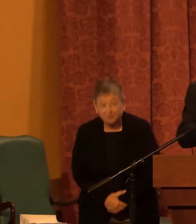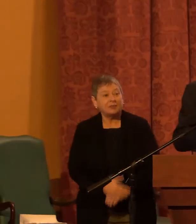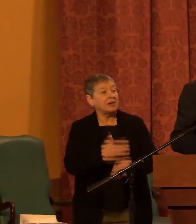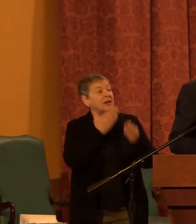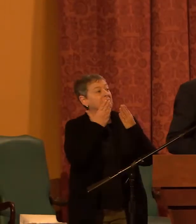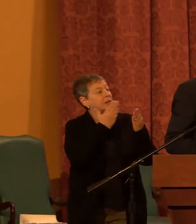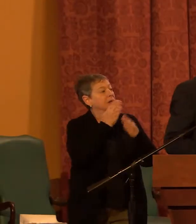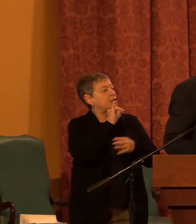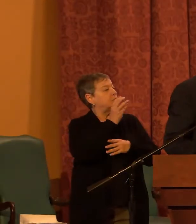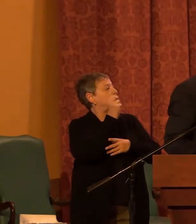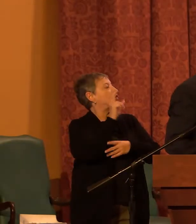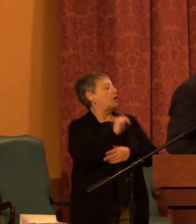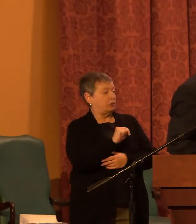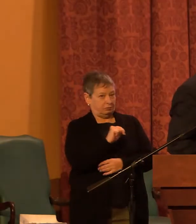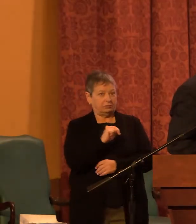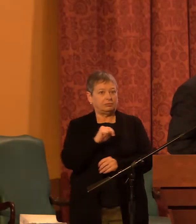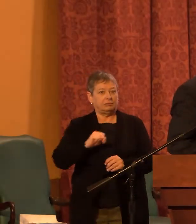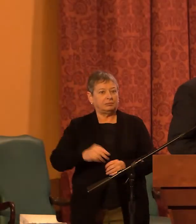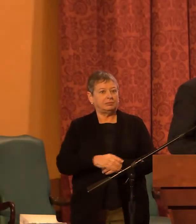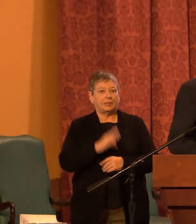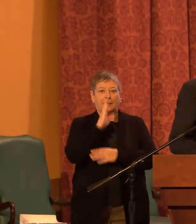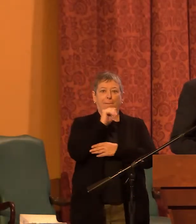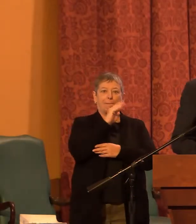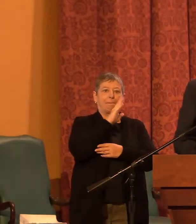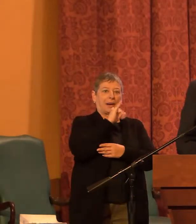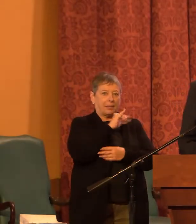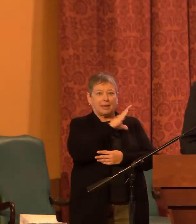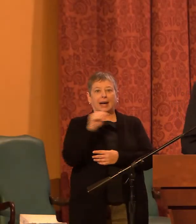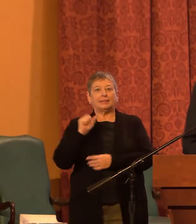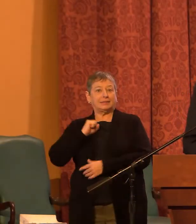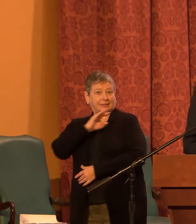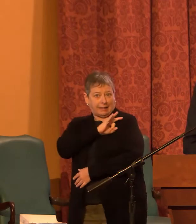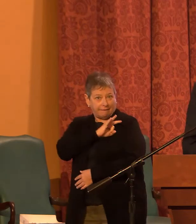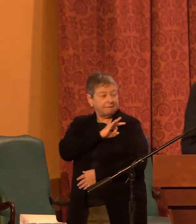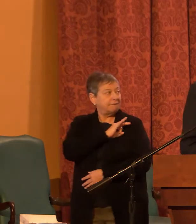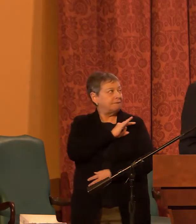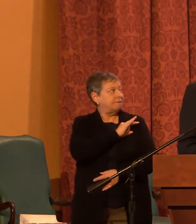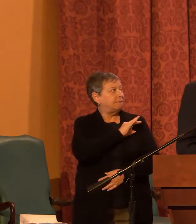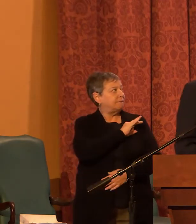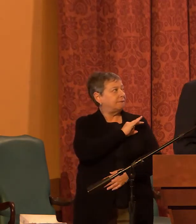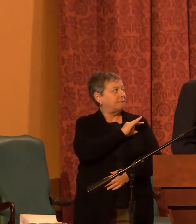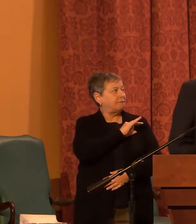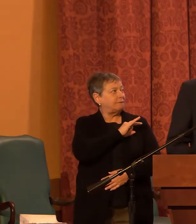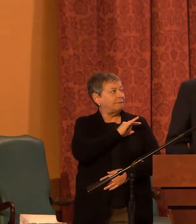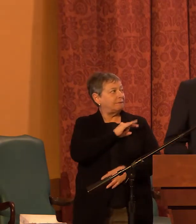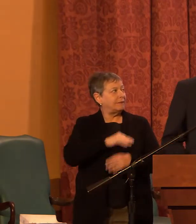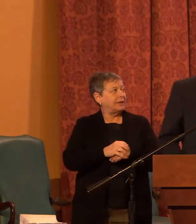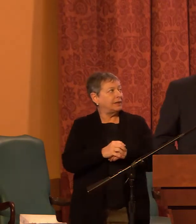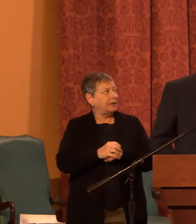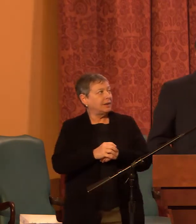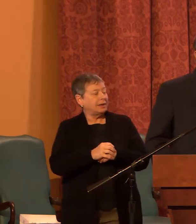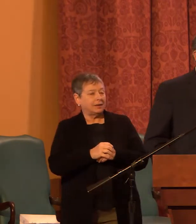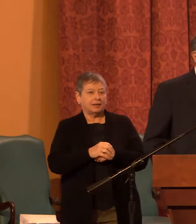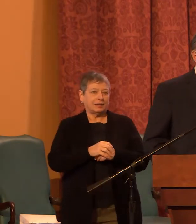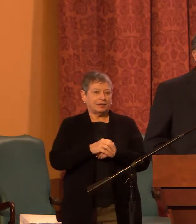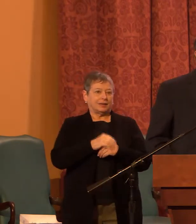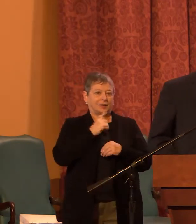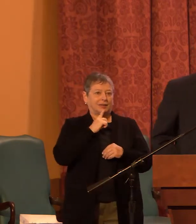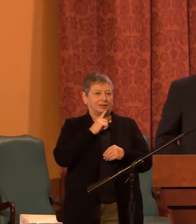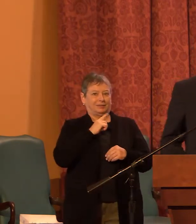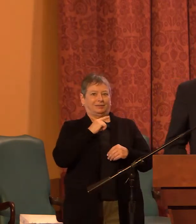Thank you, John, Bambi and staff, and the conspiracy that nominated me for this